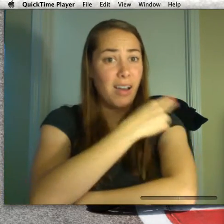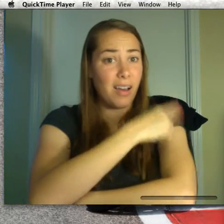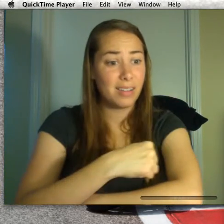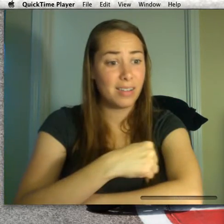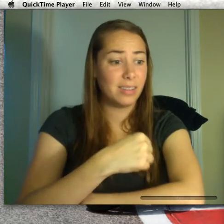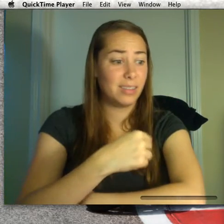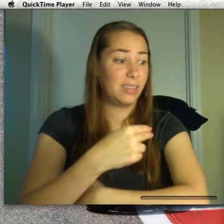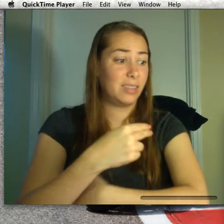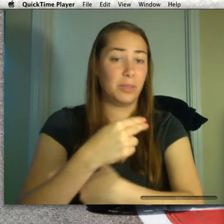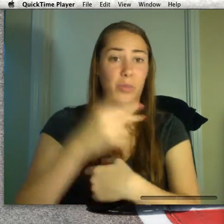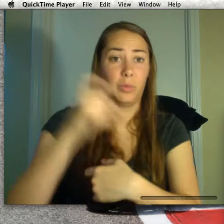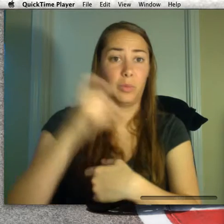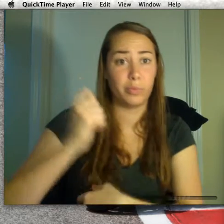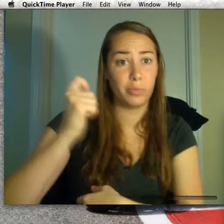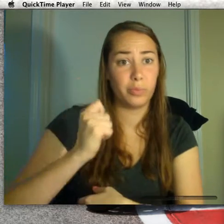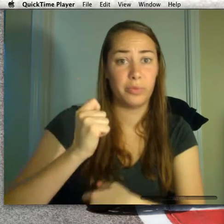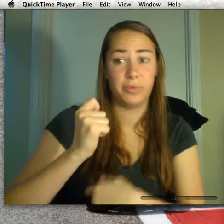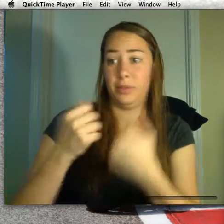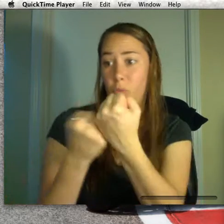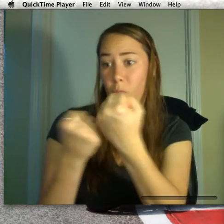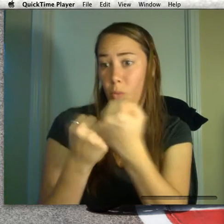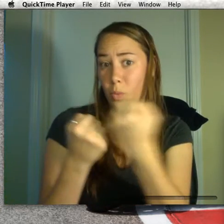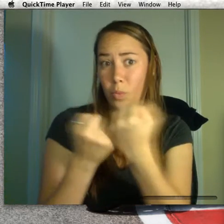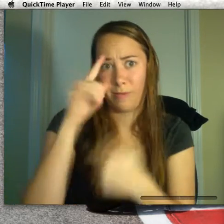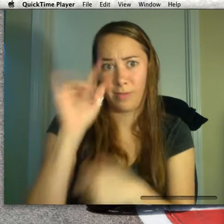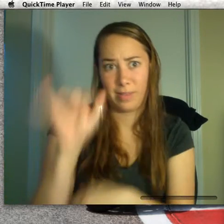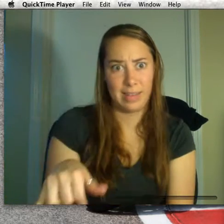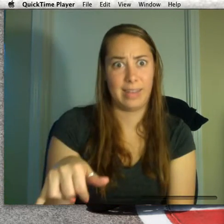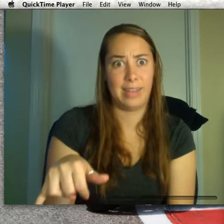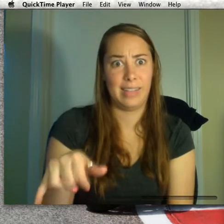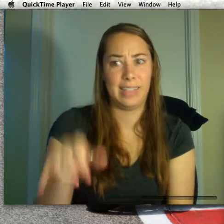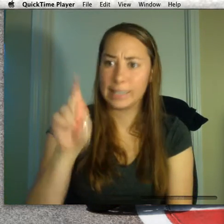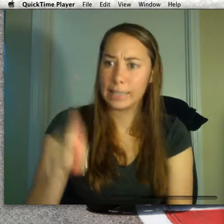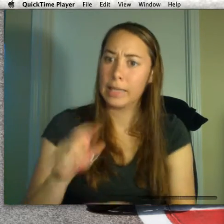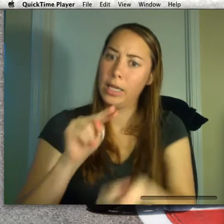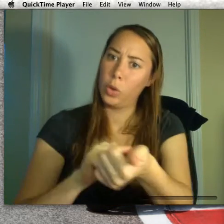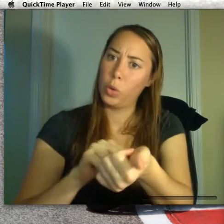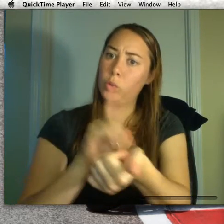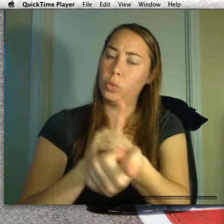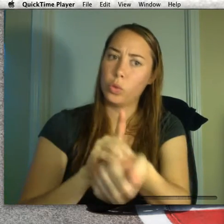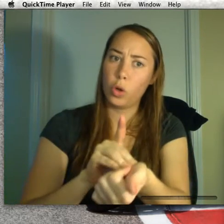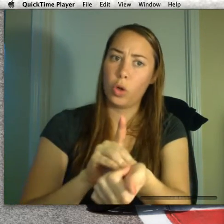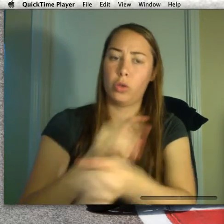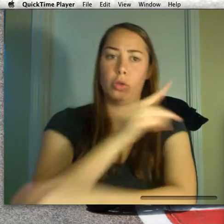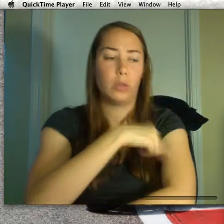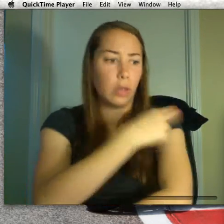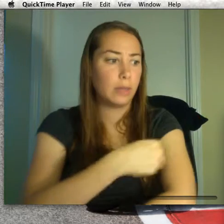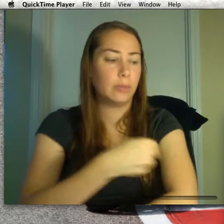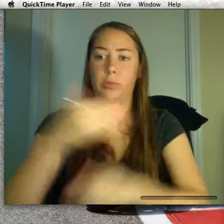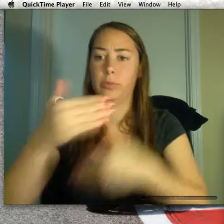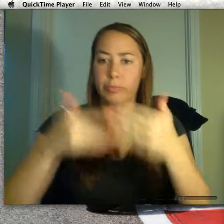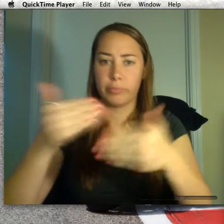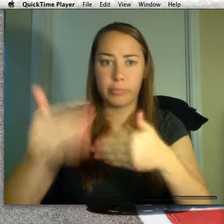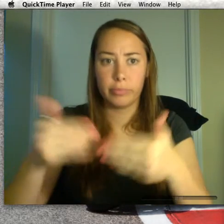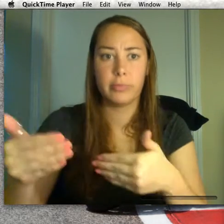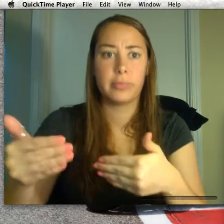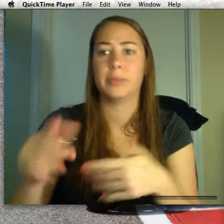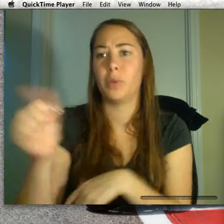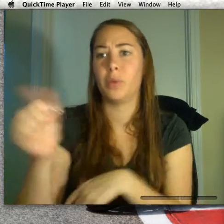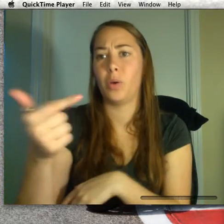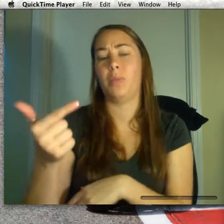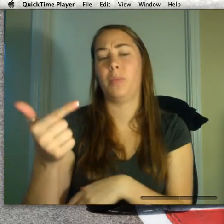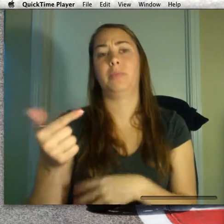we march through this plant today to meet with workers, labor, management, we want America to be right